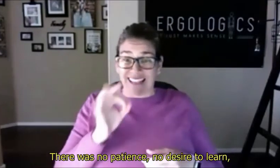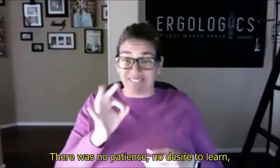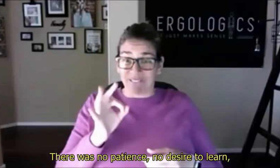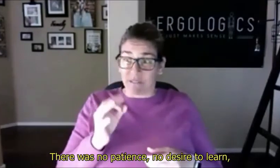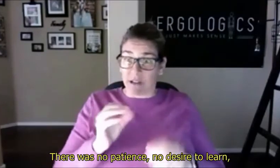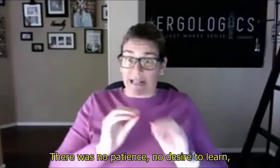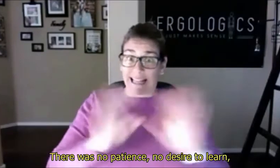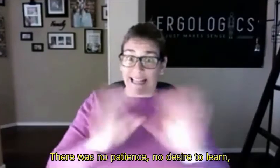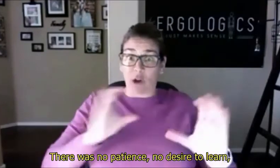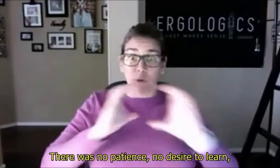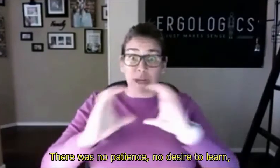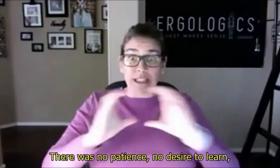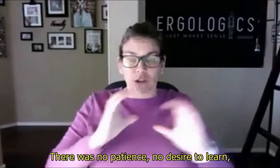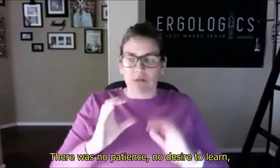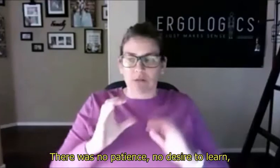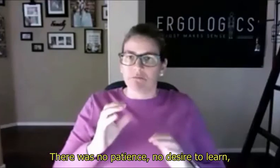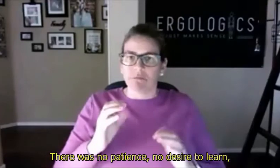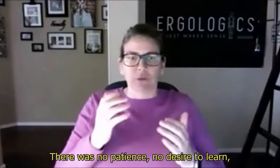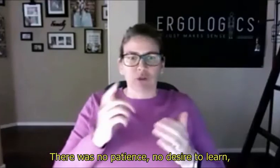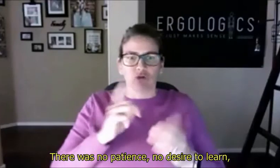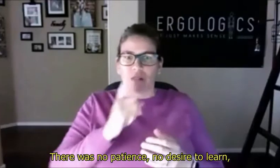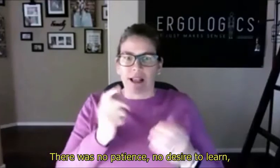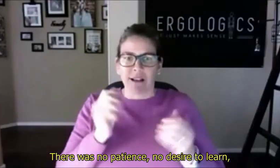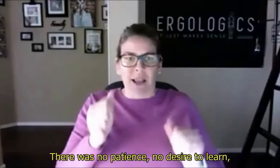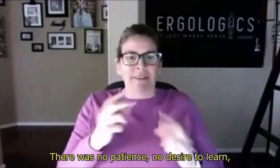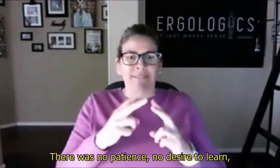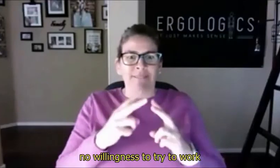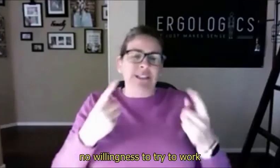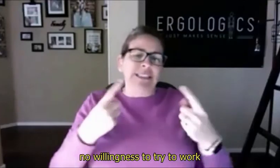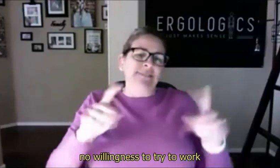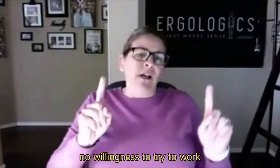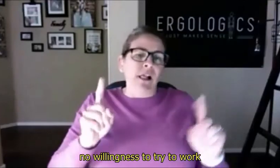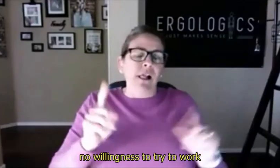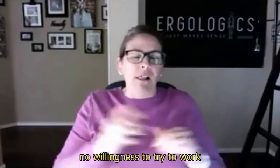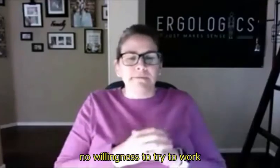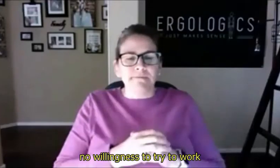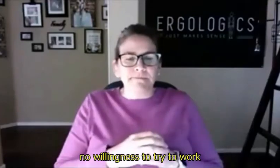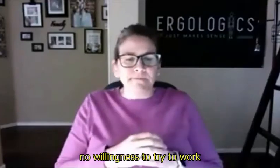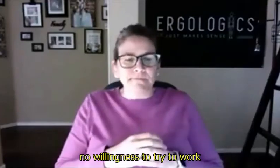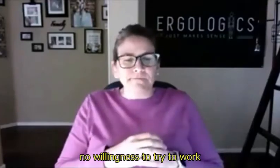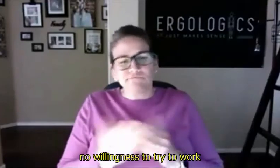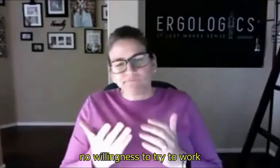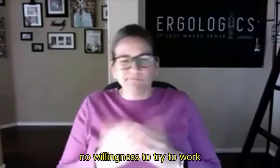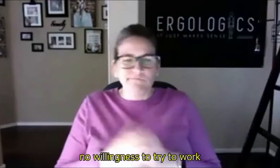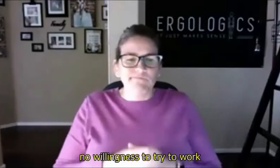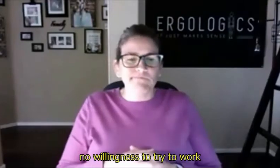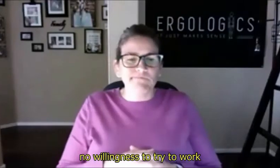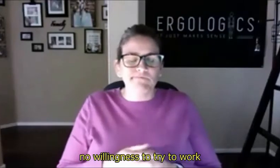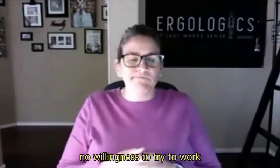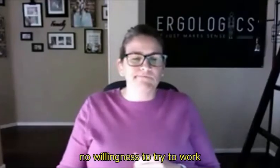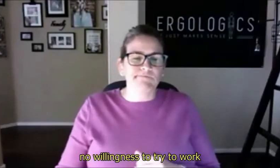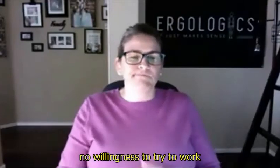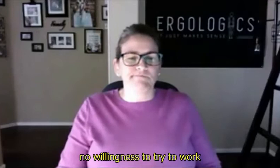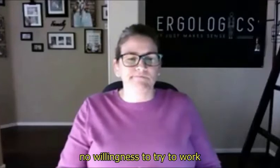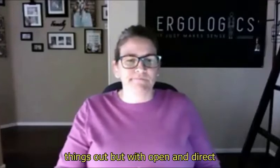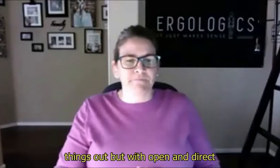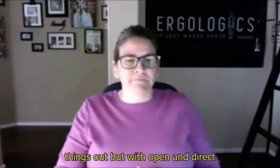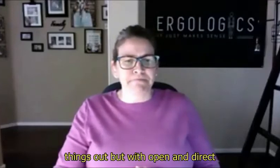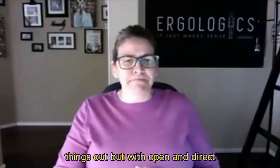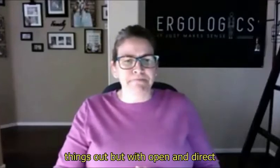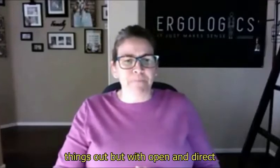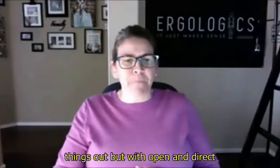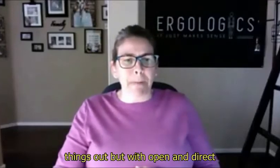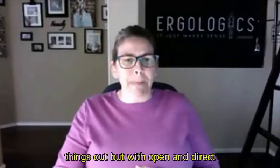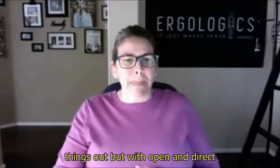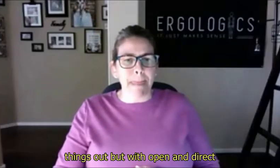There was no patience, no desire to learn, no willingness to try to work things